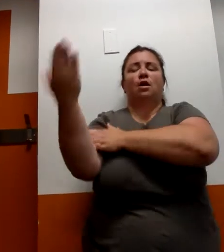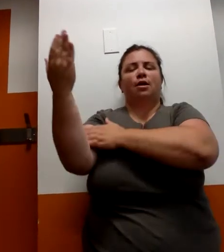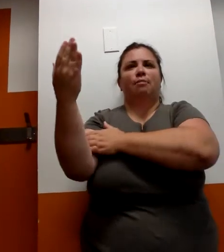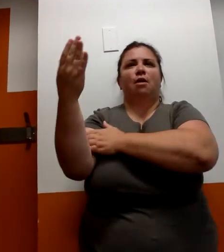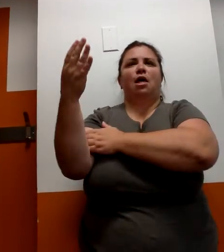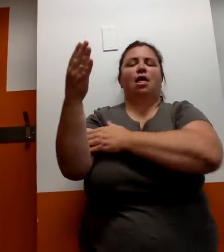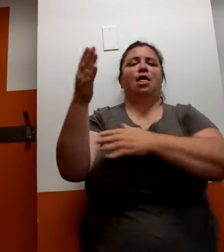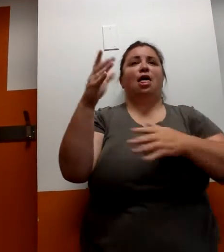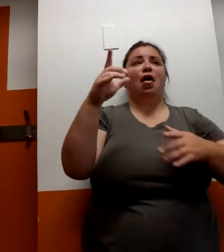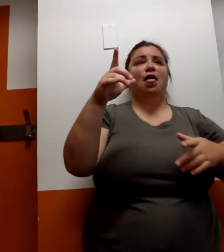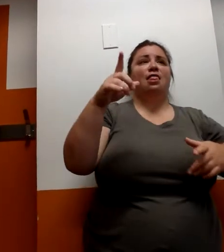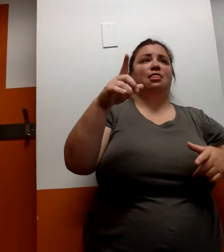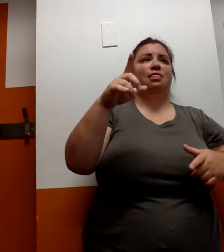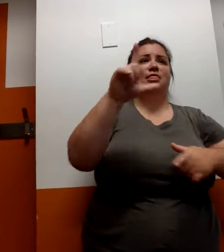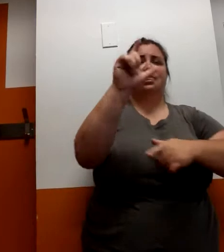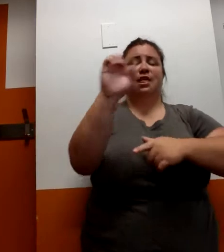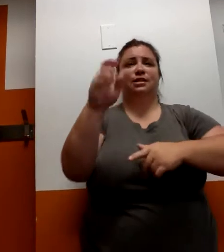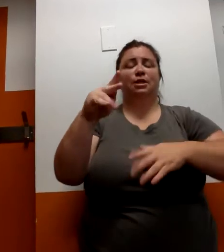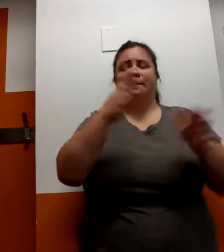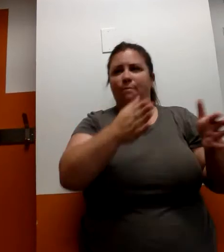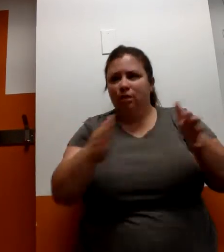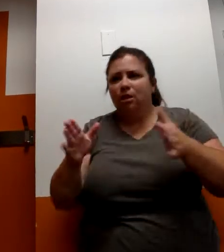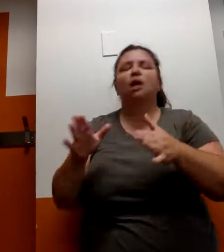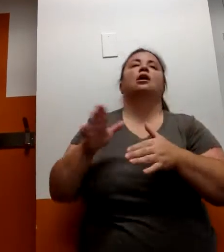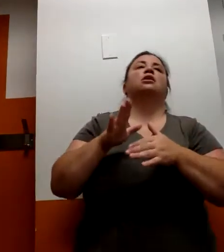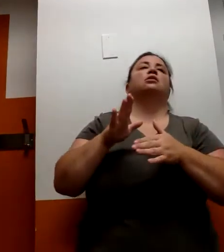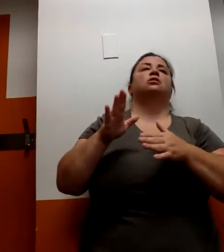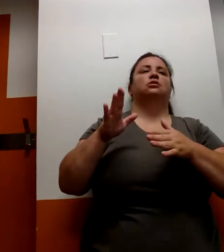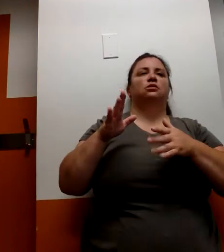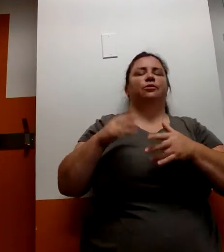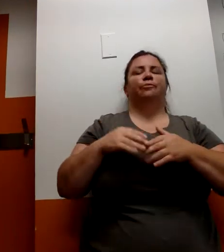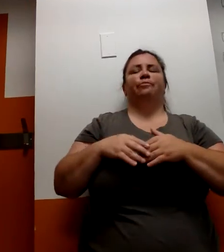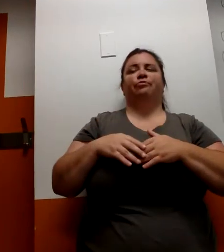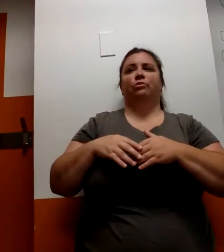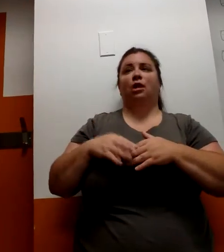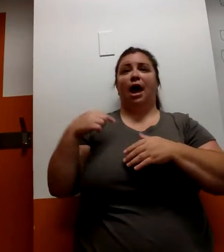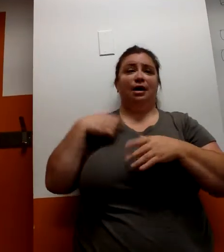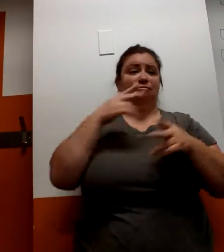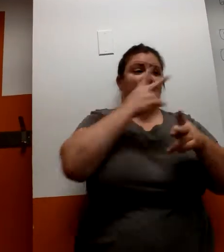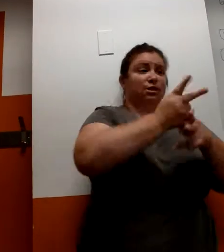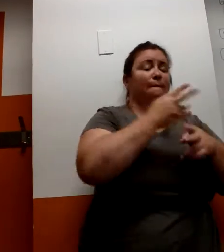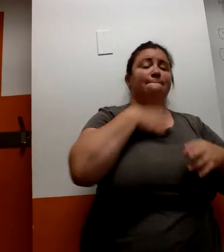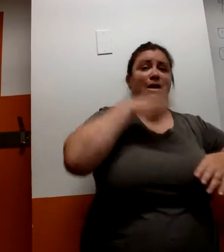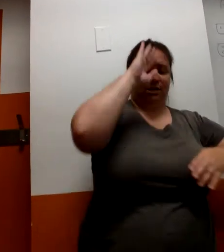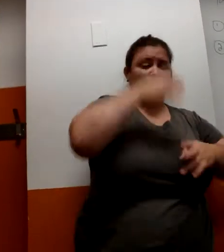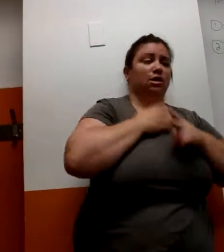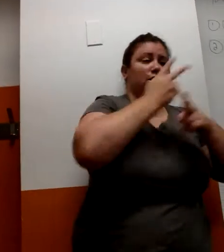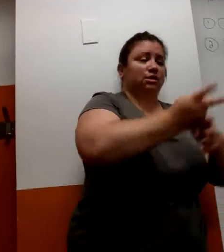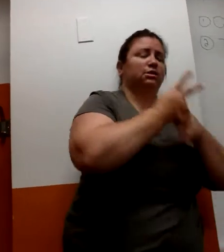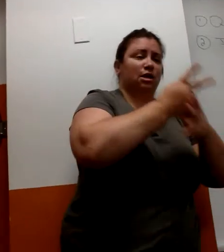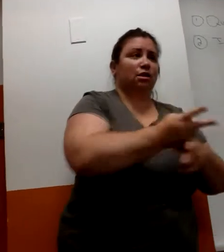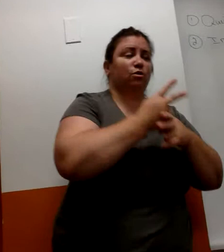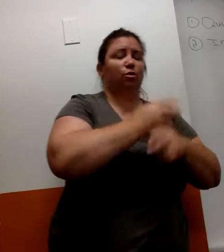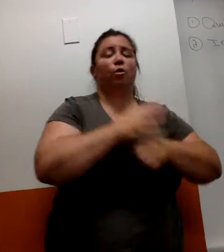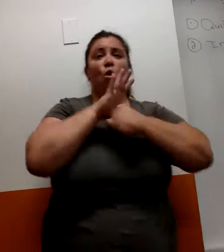you guys so that you're engaged and you're learning while I'm home taking care of someone who's thrown up? Work stress? What's that? Work stress? Work stress is an important part too, for